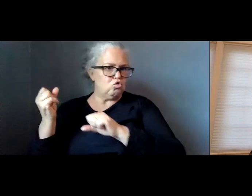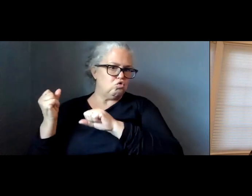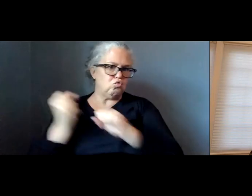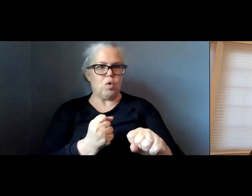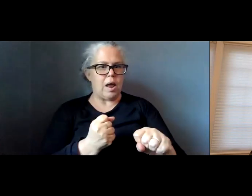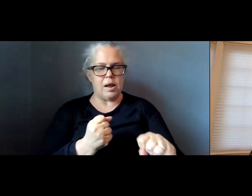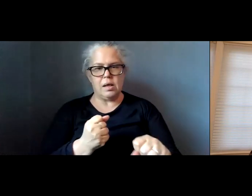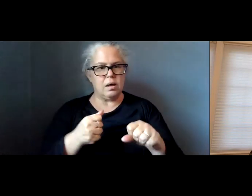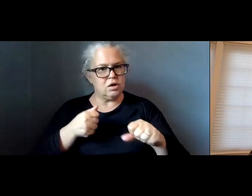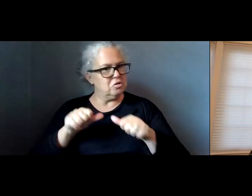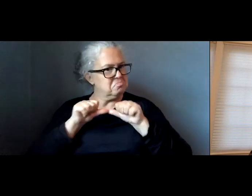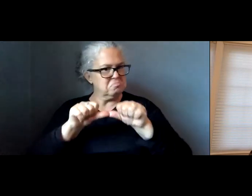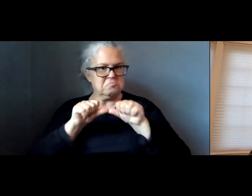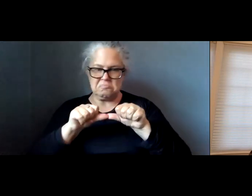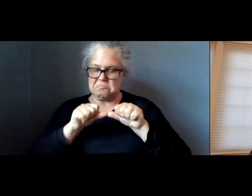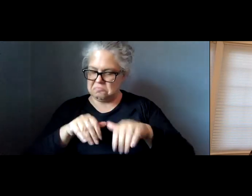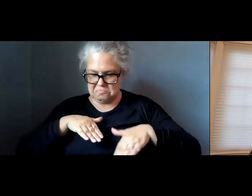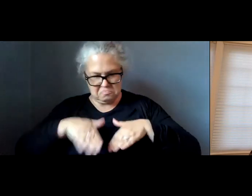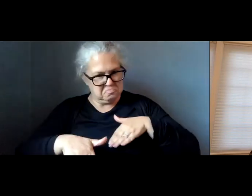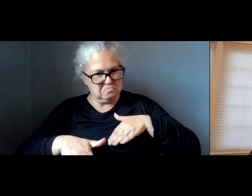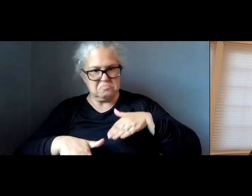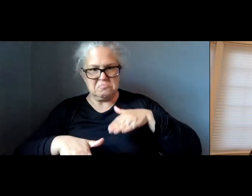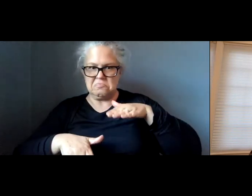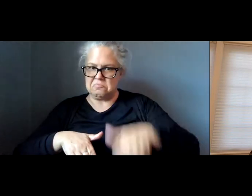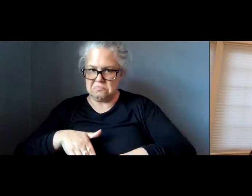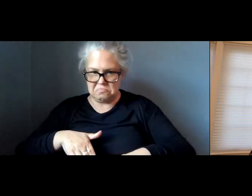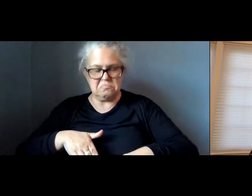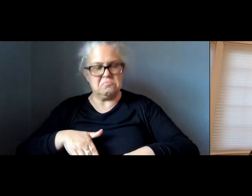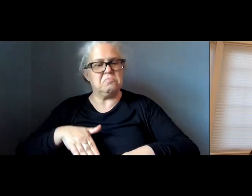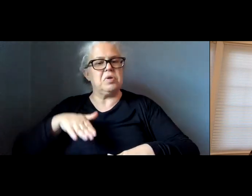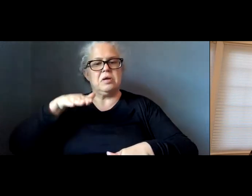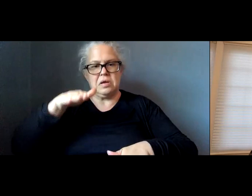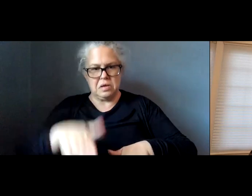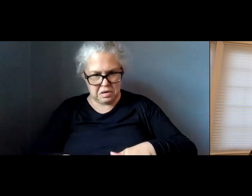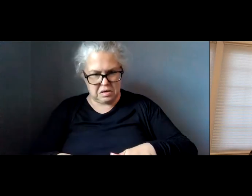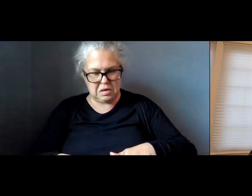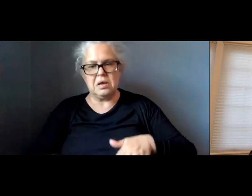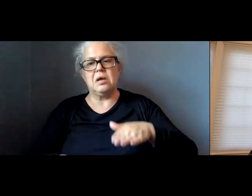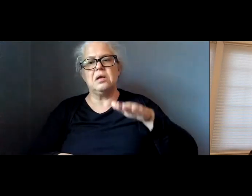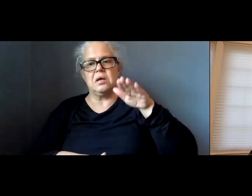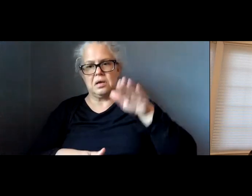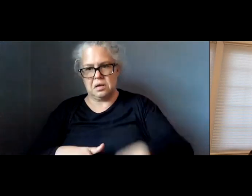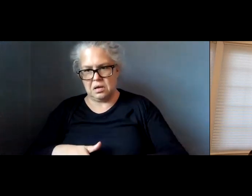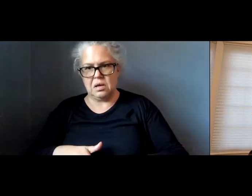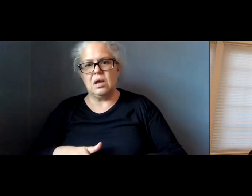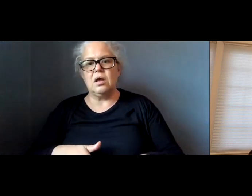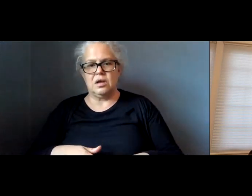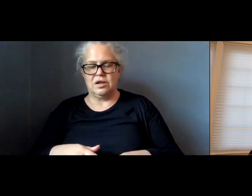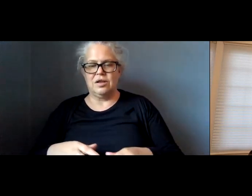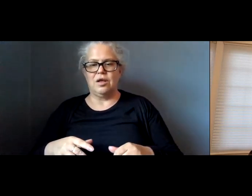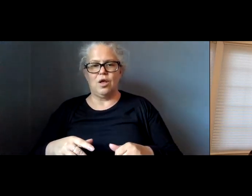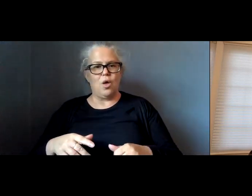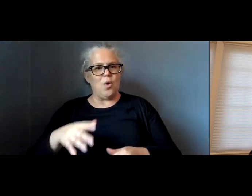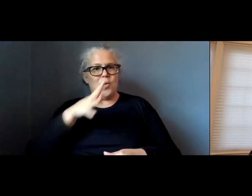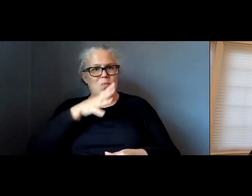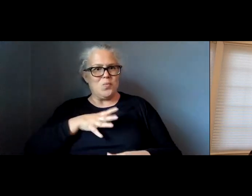and rictus, she was flat out, beyond her entire realm of previous emotional and physical experience. She was